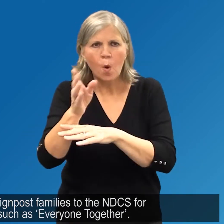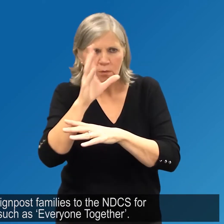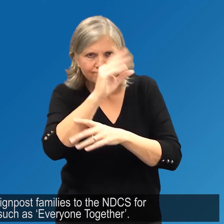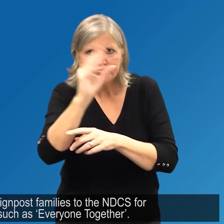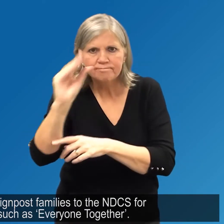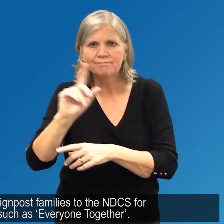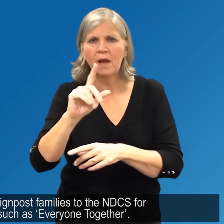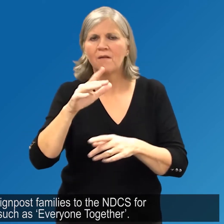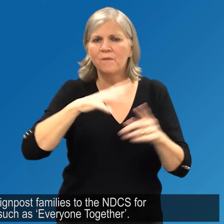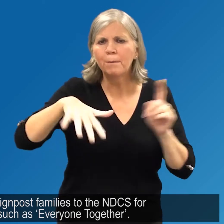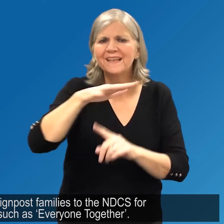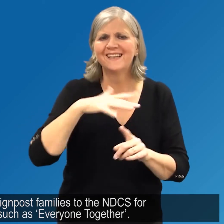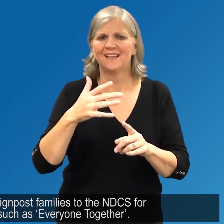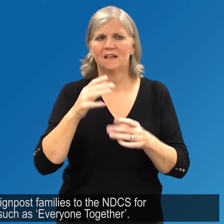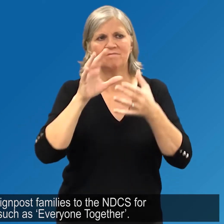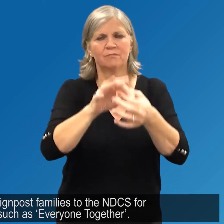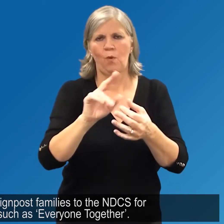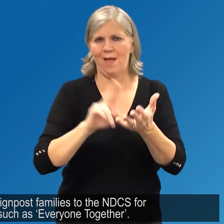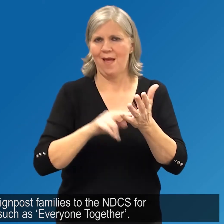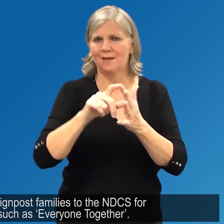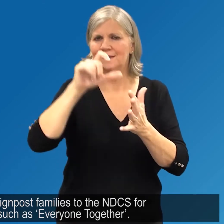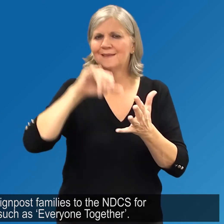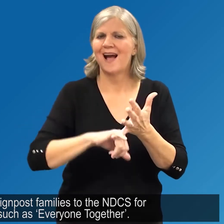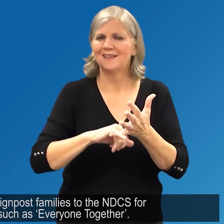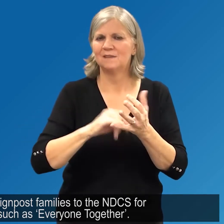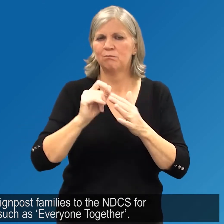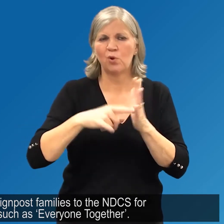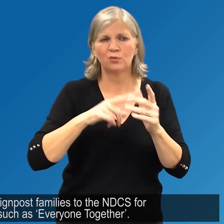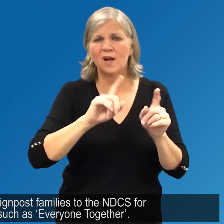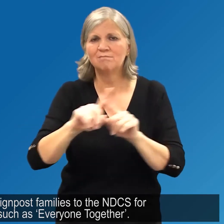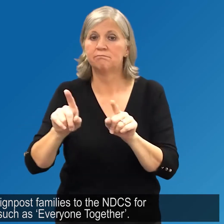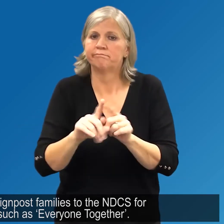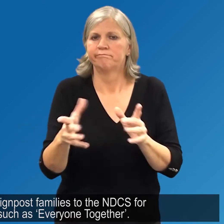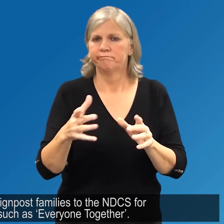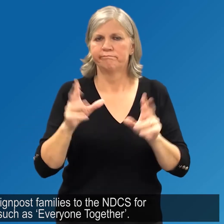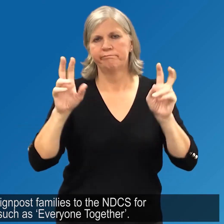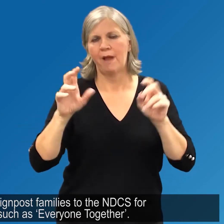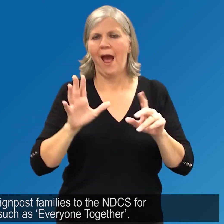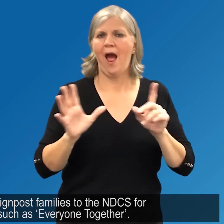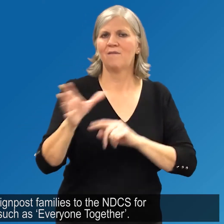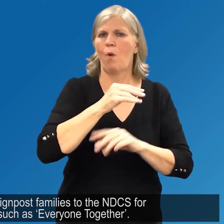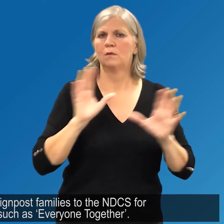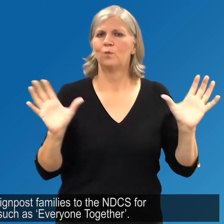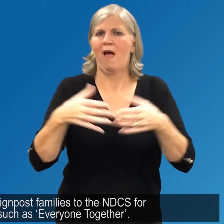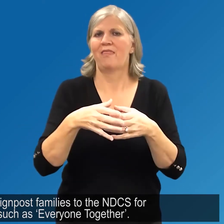Continue to signpost families to the NDCS for projects such as Everyone Together.